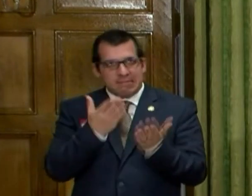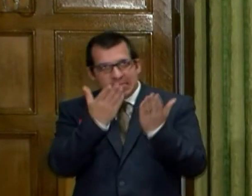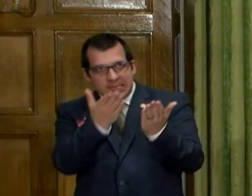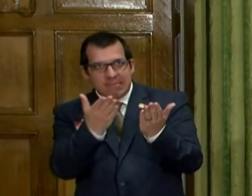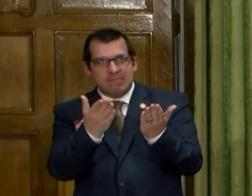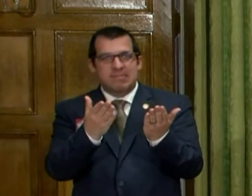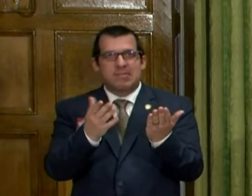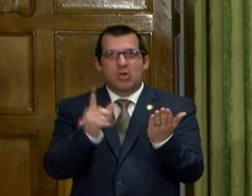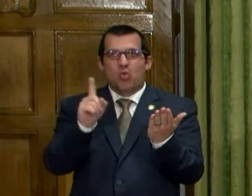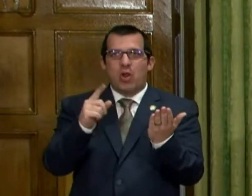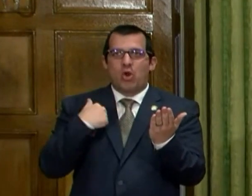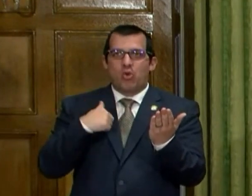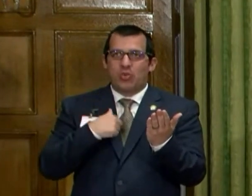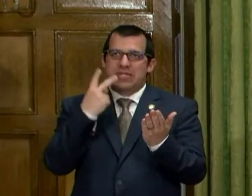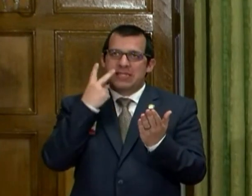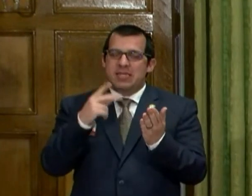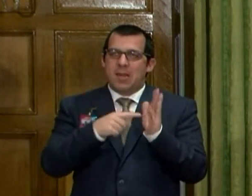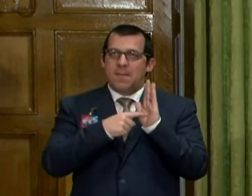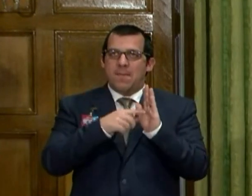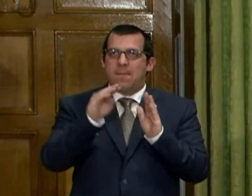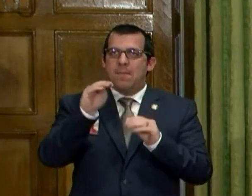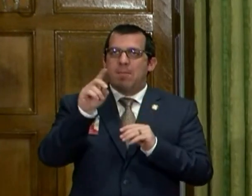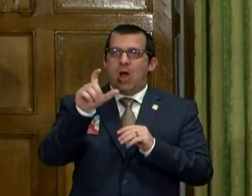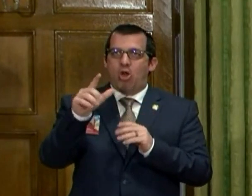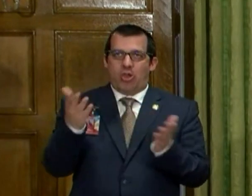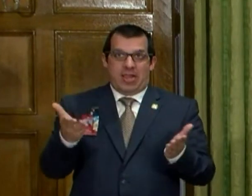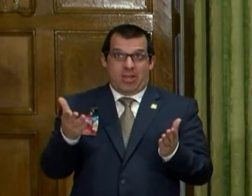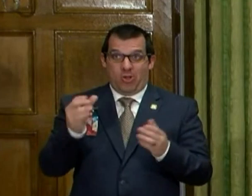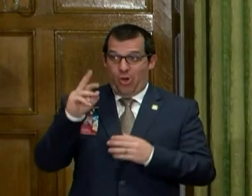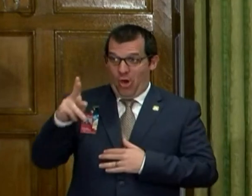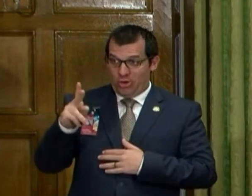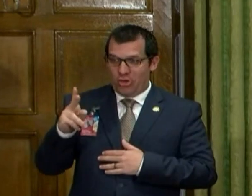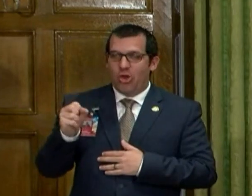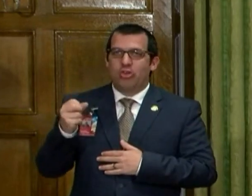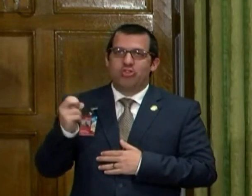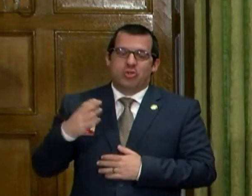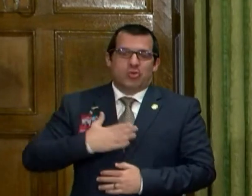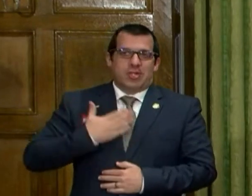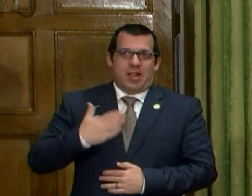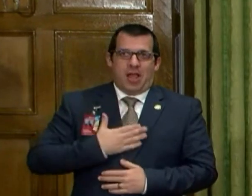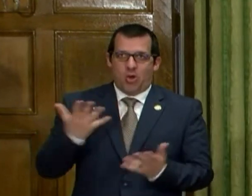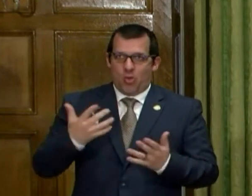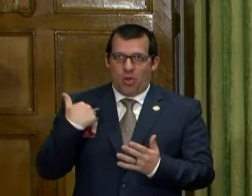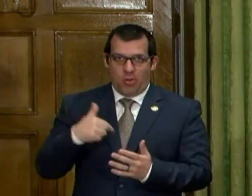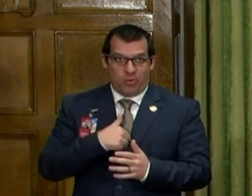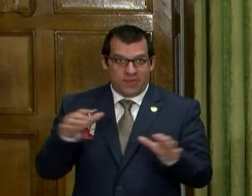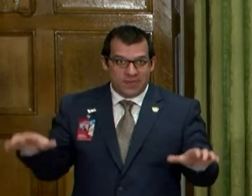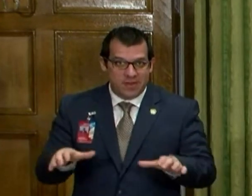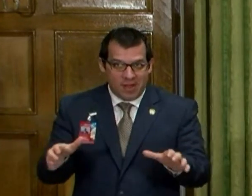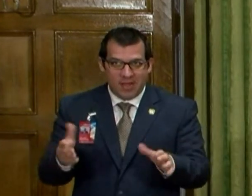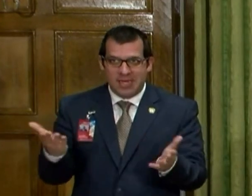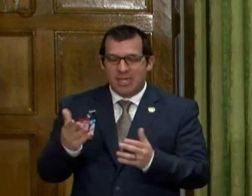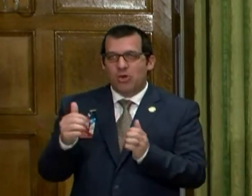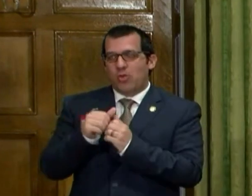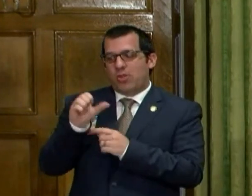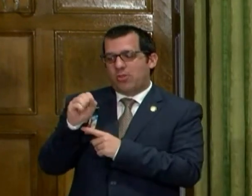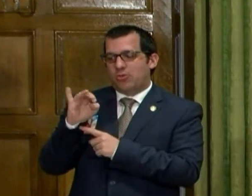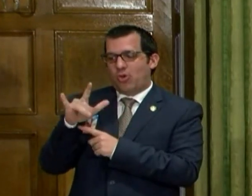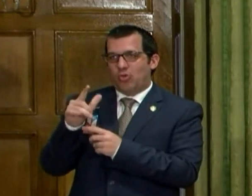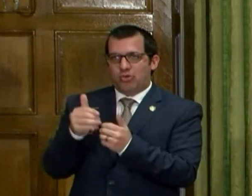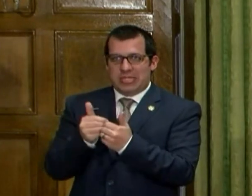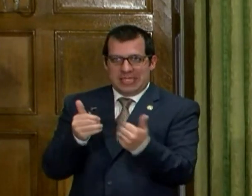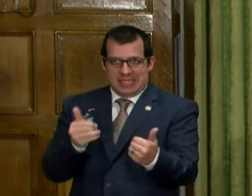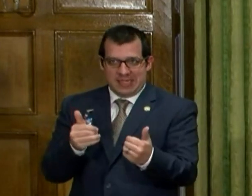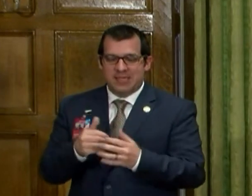of where we are in modeling here in Arkansas, and she was delighted with what we've done with our social